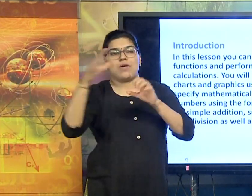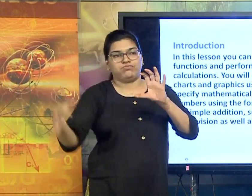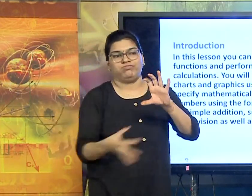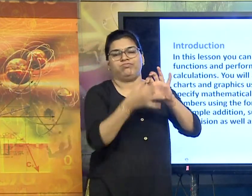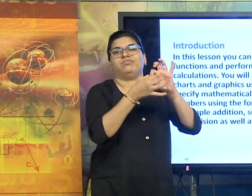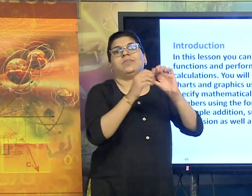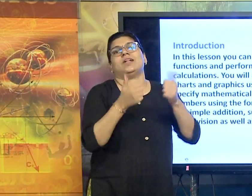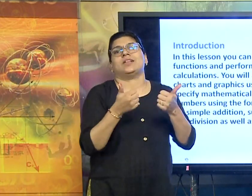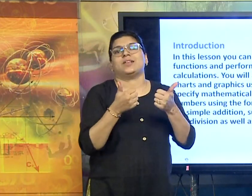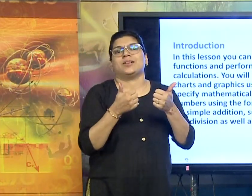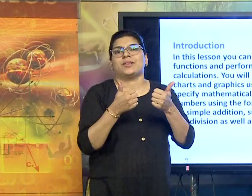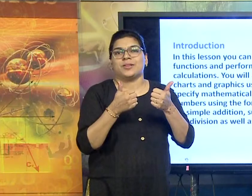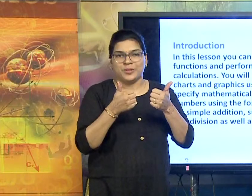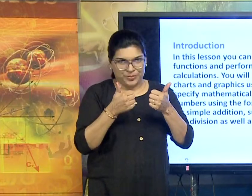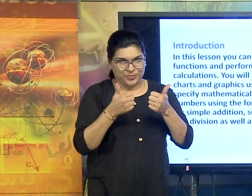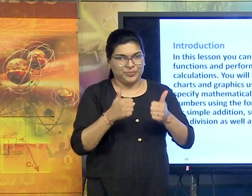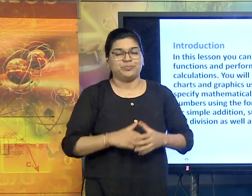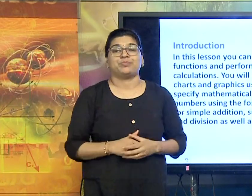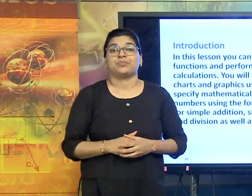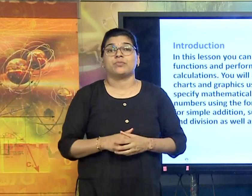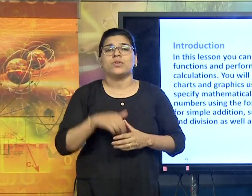is watching the report can